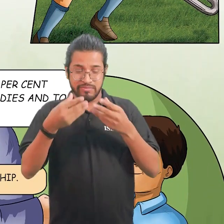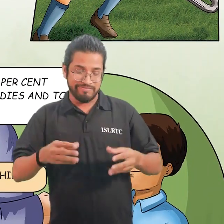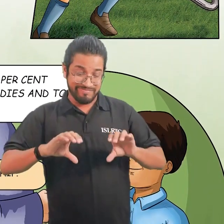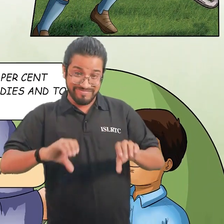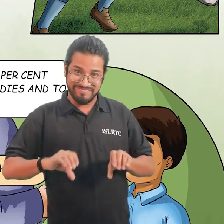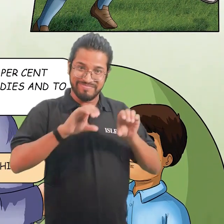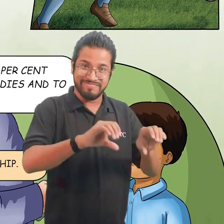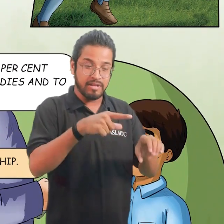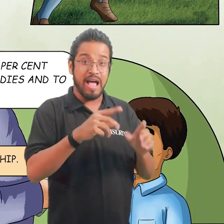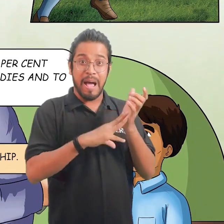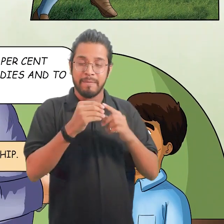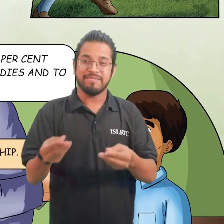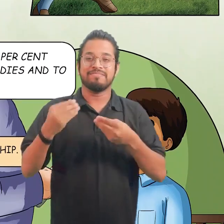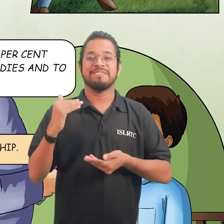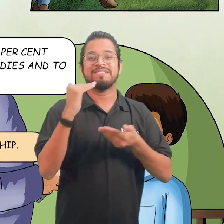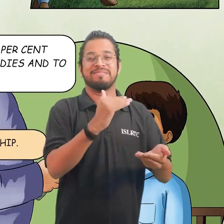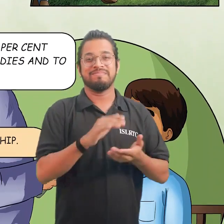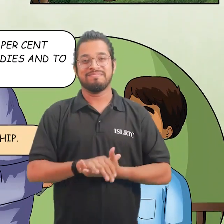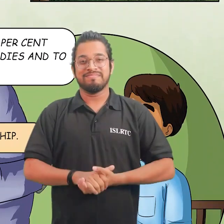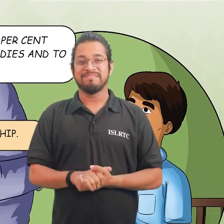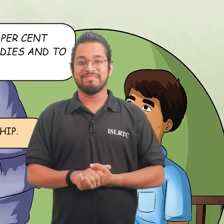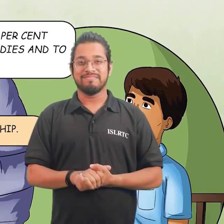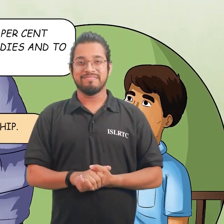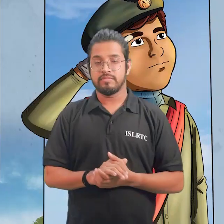Manoj was soon awarded a scholarship.